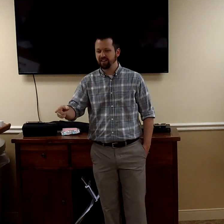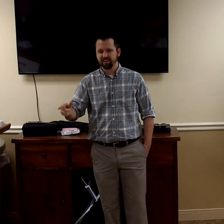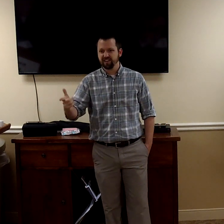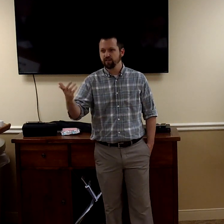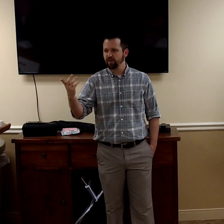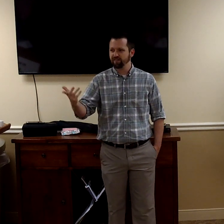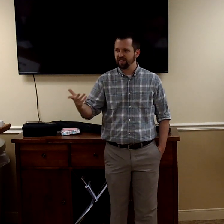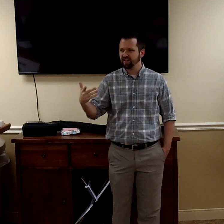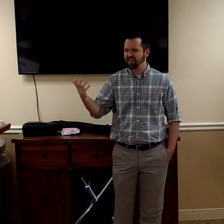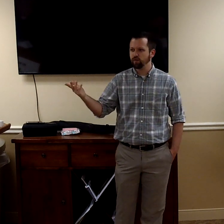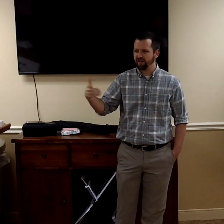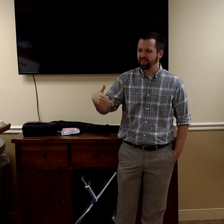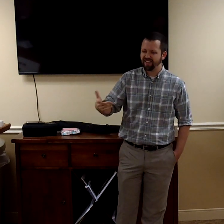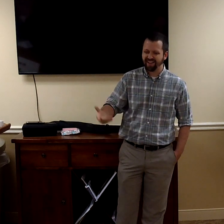Y nueve, yeah.